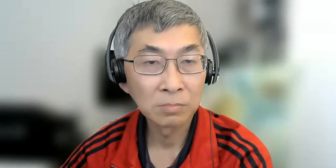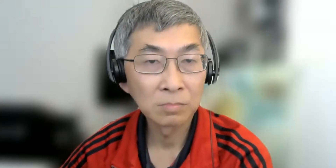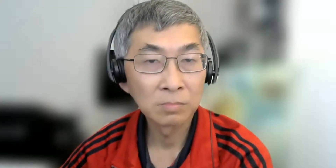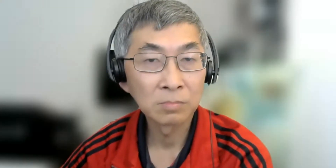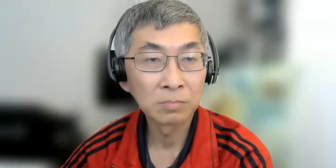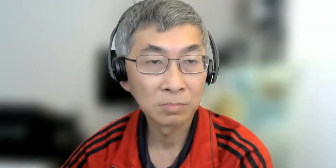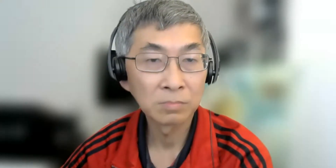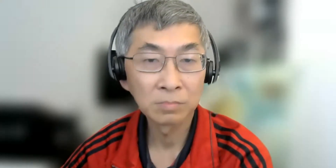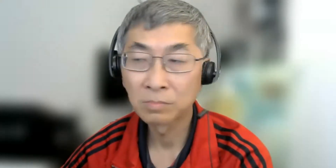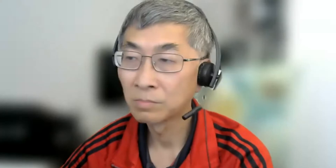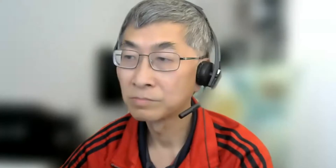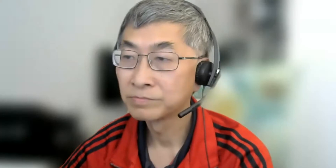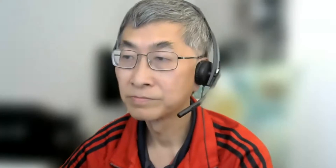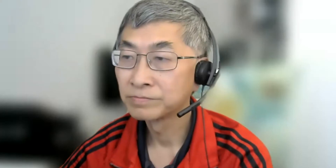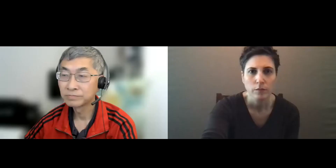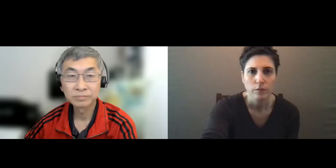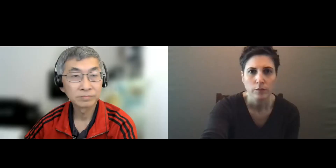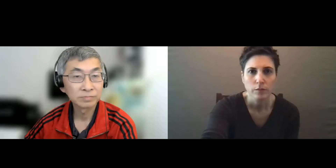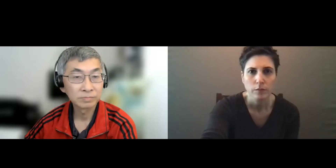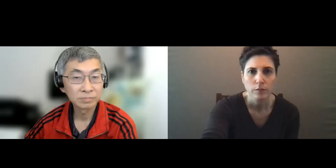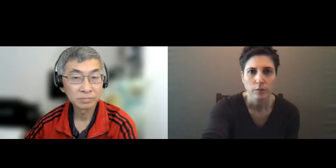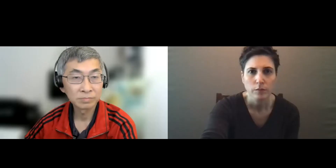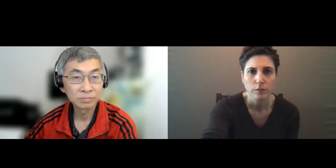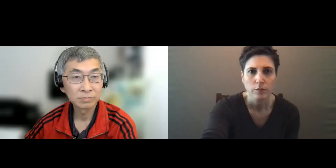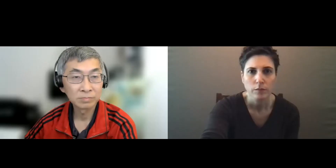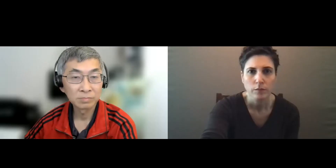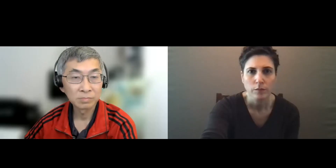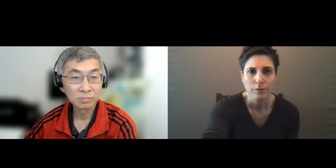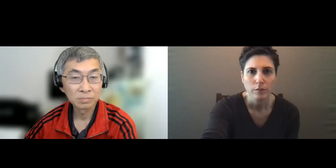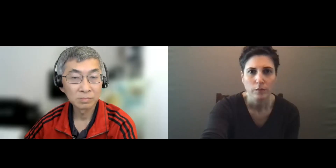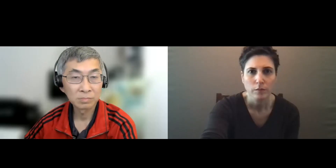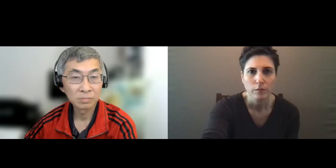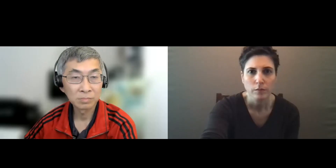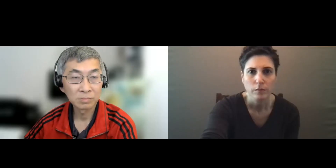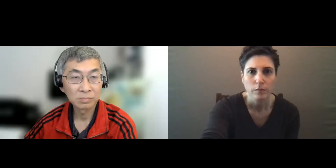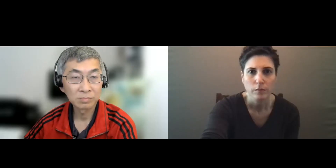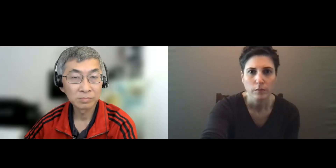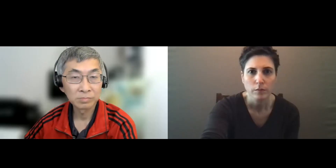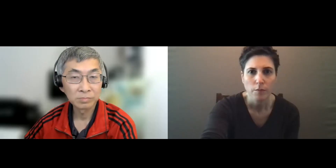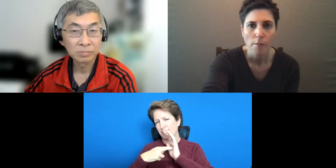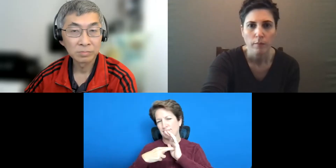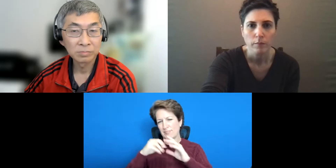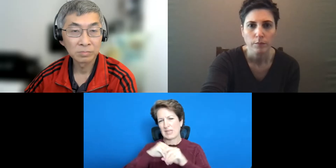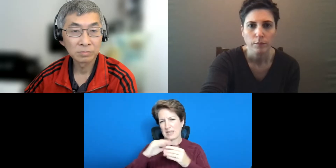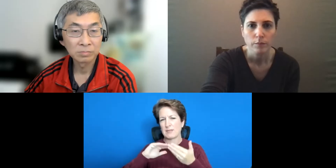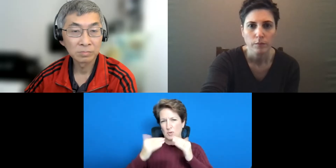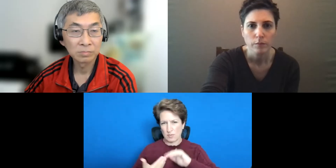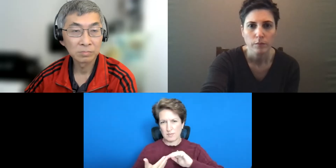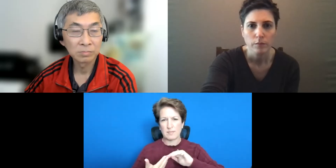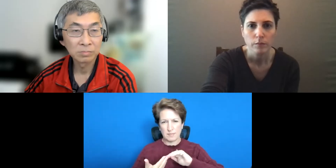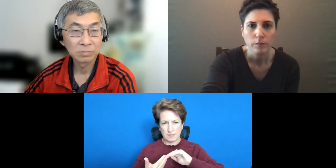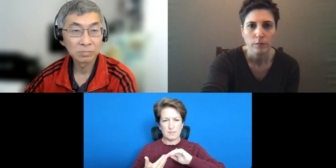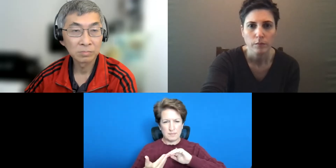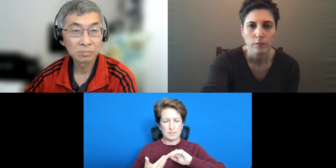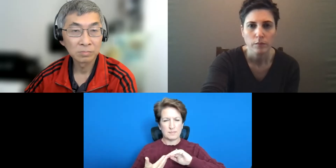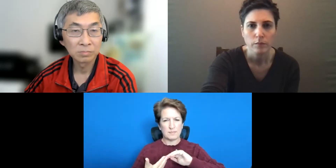a community ambassador, and he also plays multiple roles in the community. I am going to make